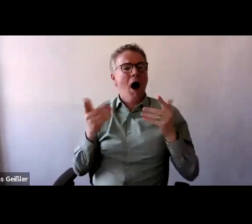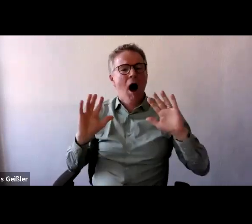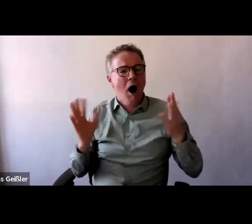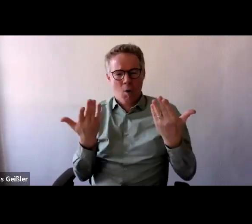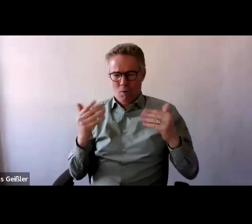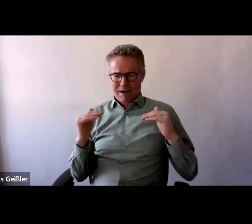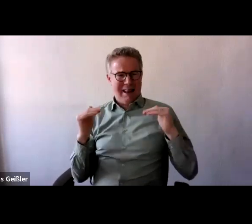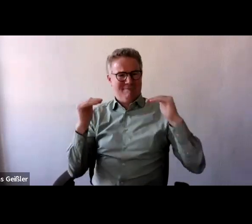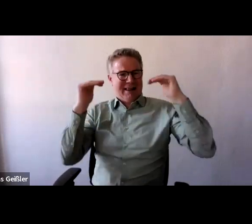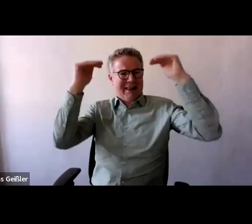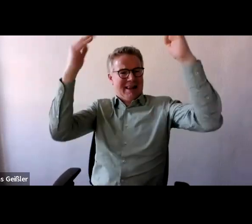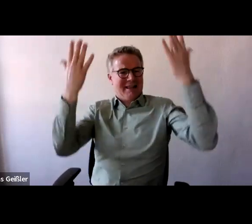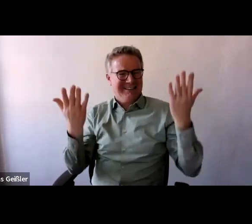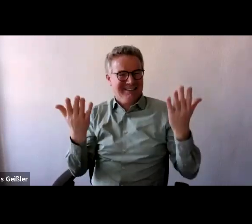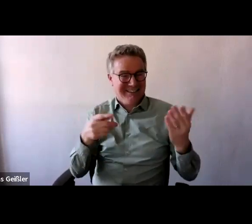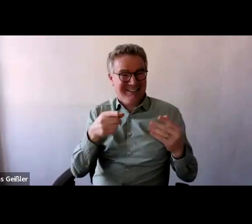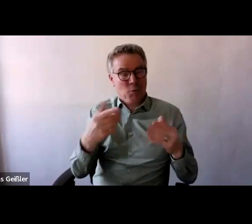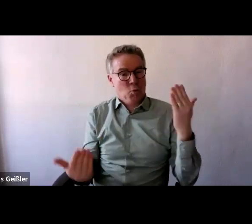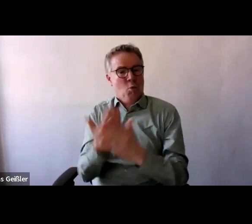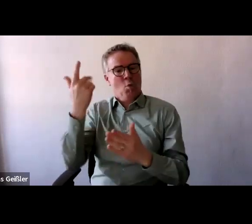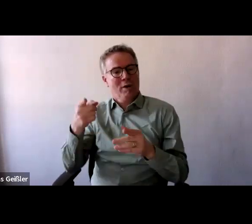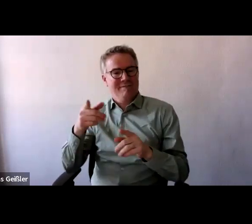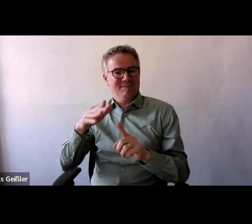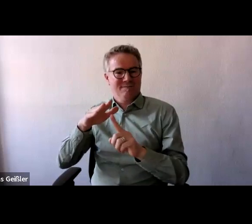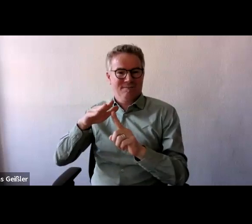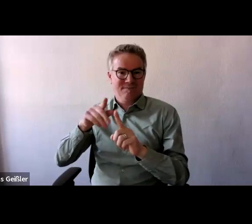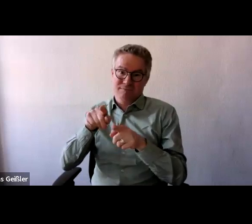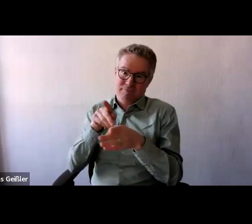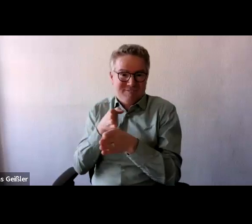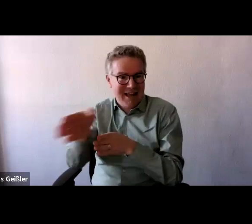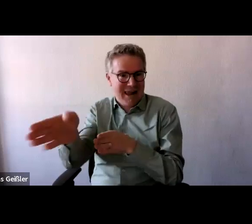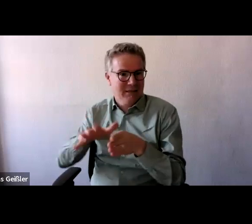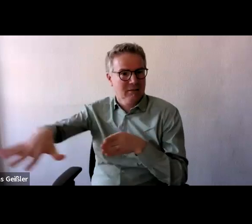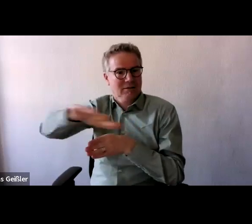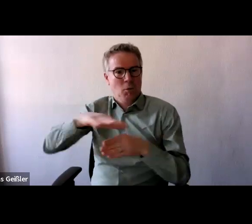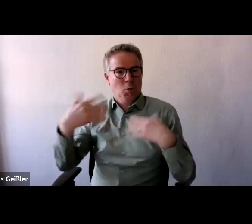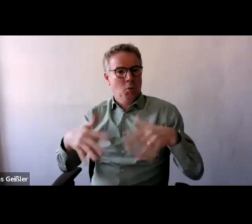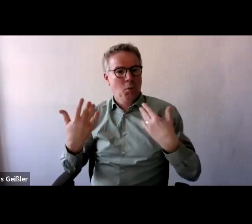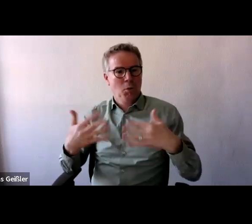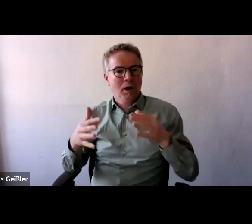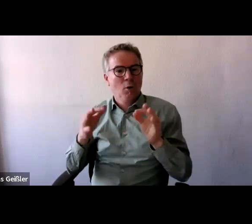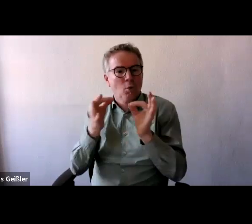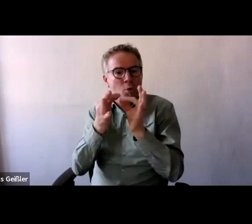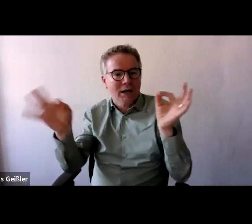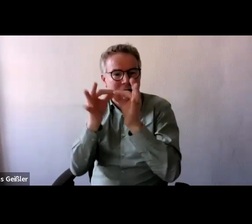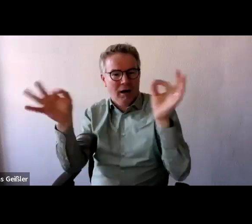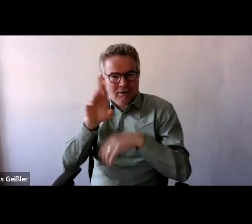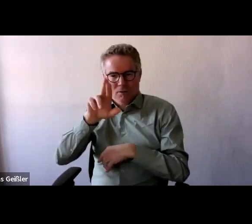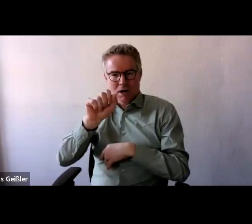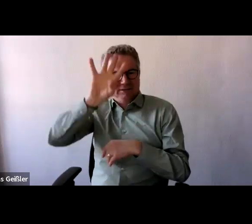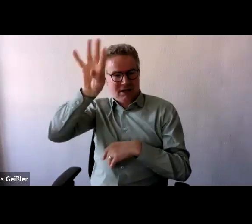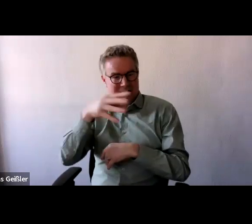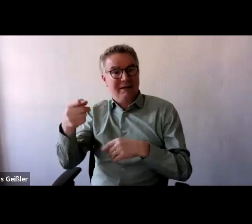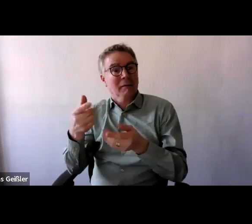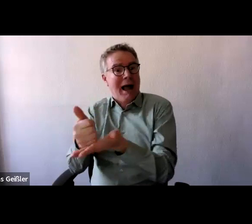So these are just tests that are and assessments that are developed sort of on their own in these various contexts around the